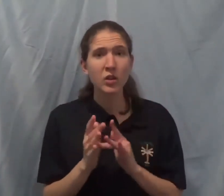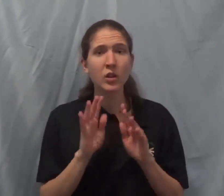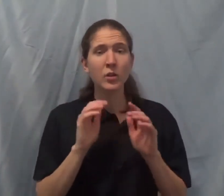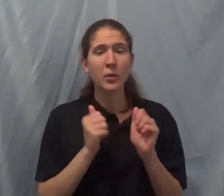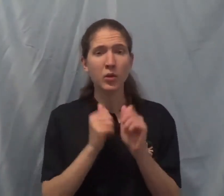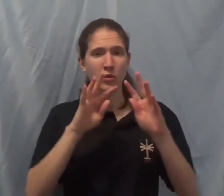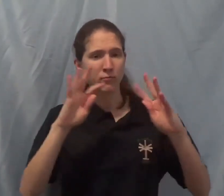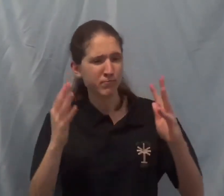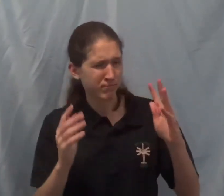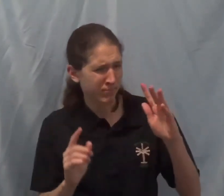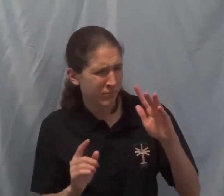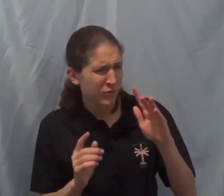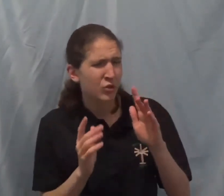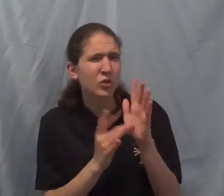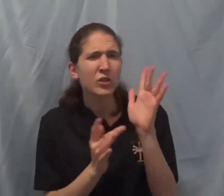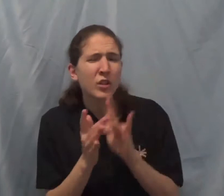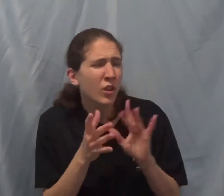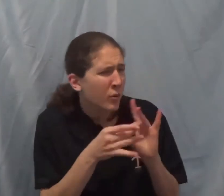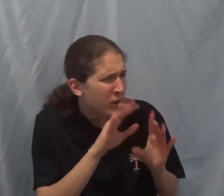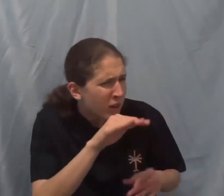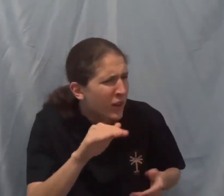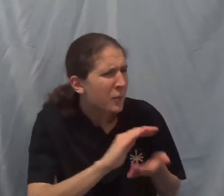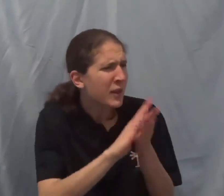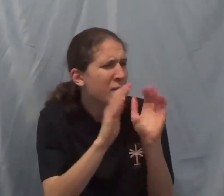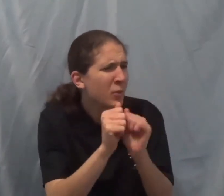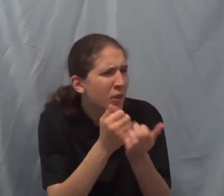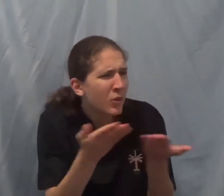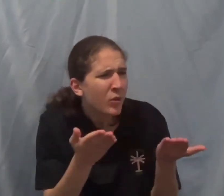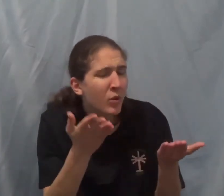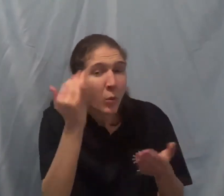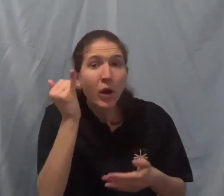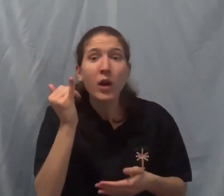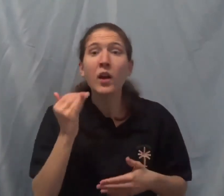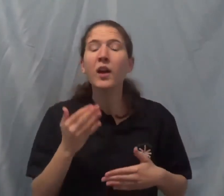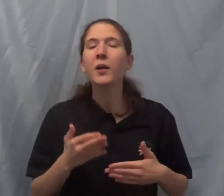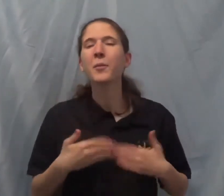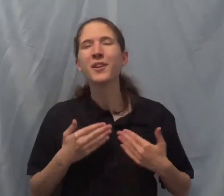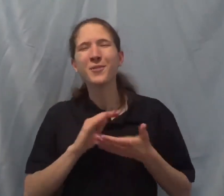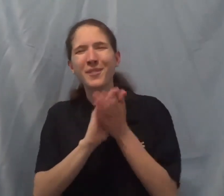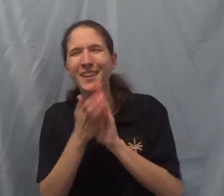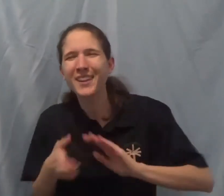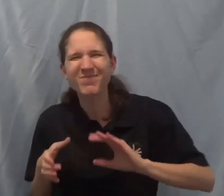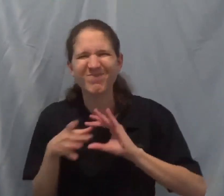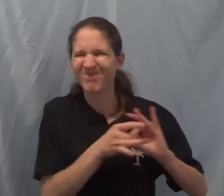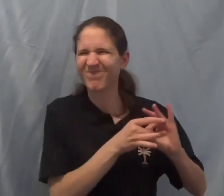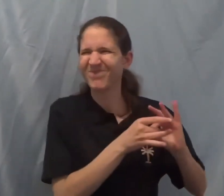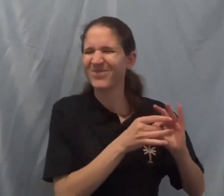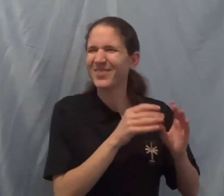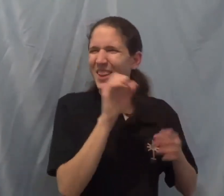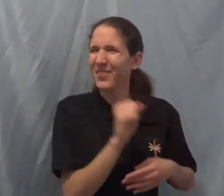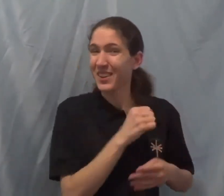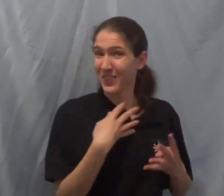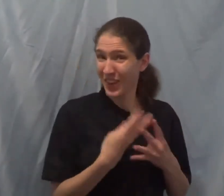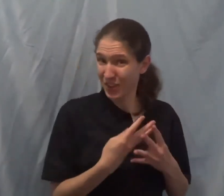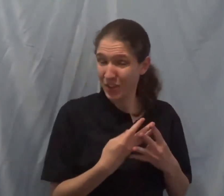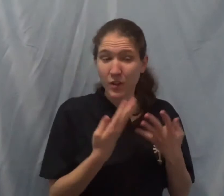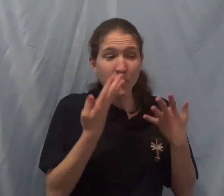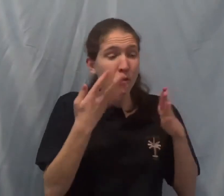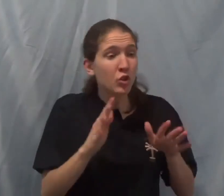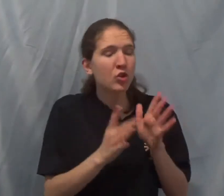of reconciliation. And when he had said this, he breathed on them and said to them, "Receive the